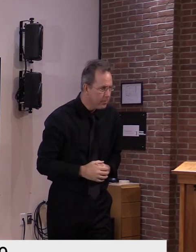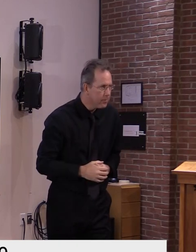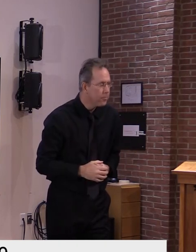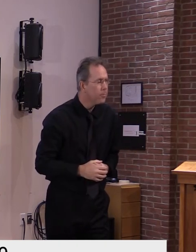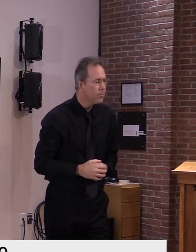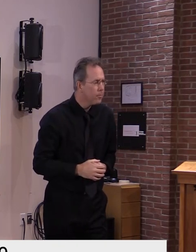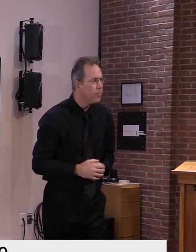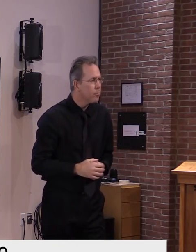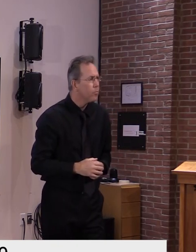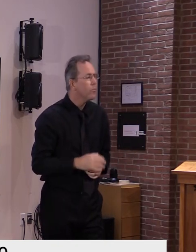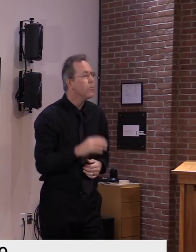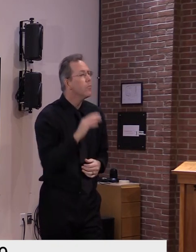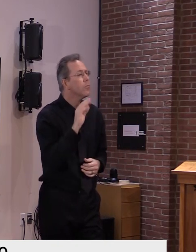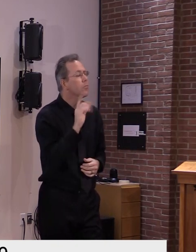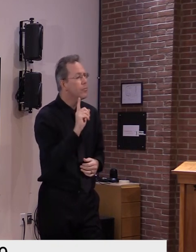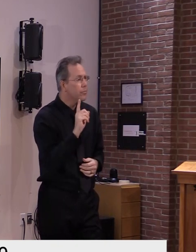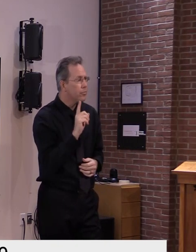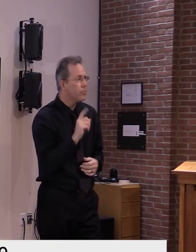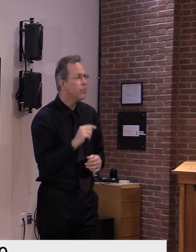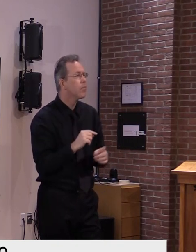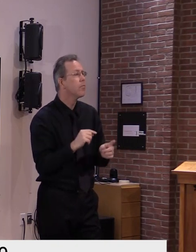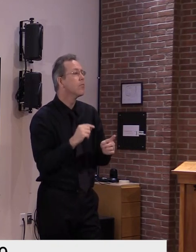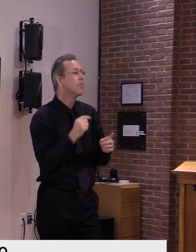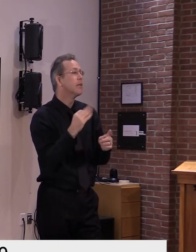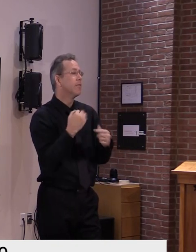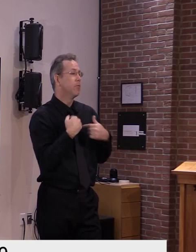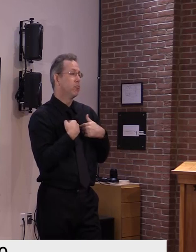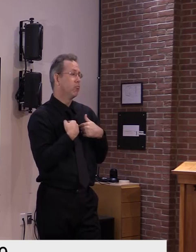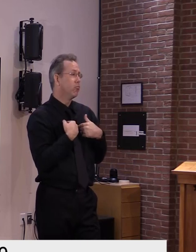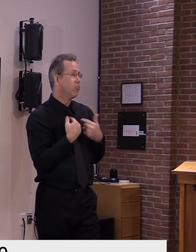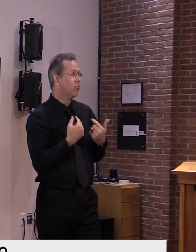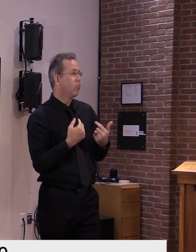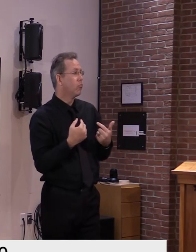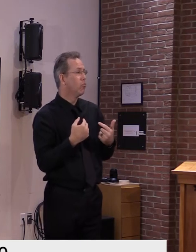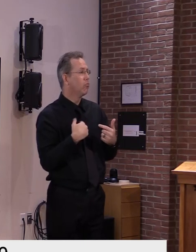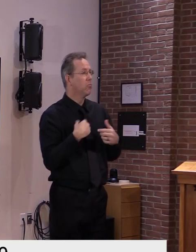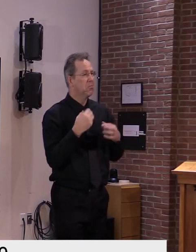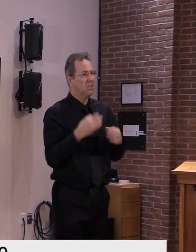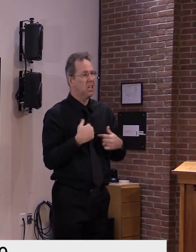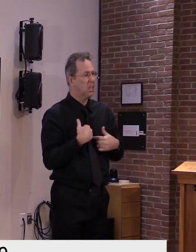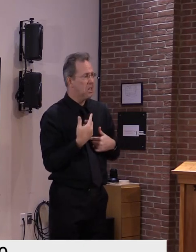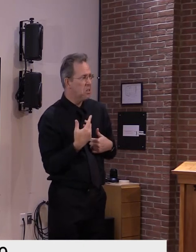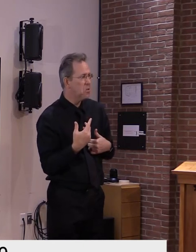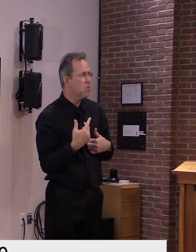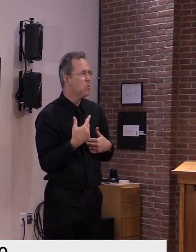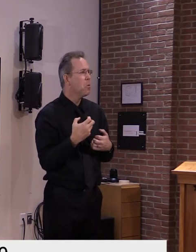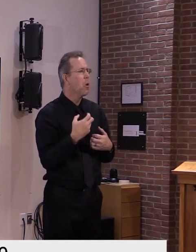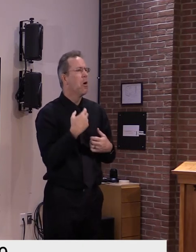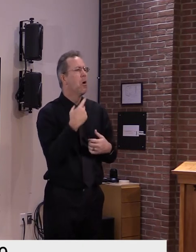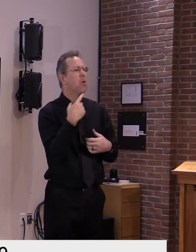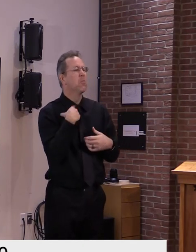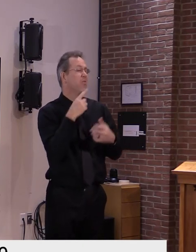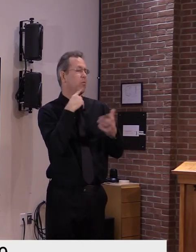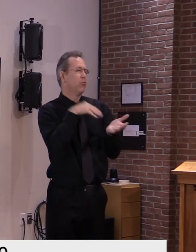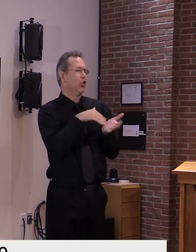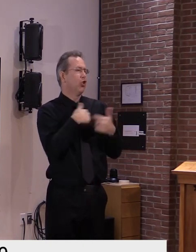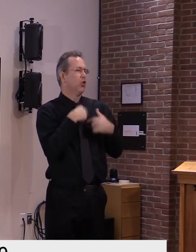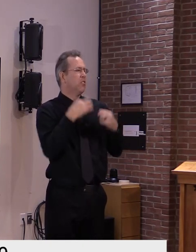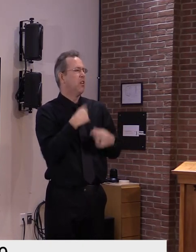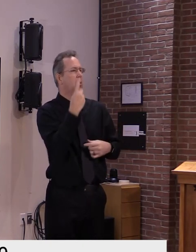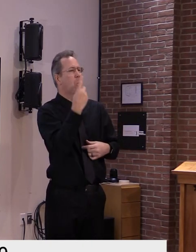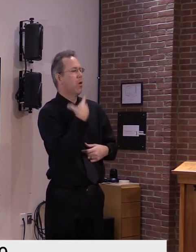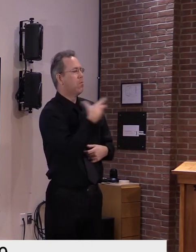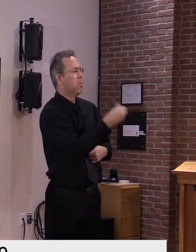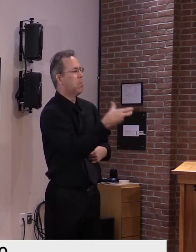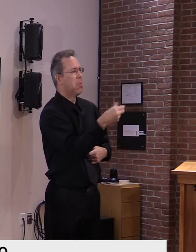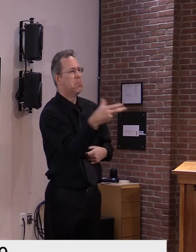discretion, even if I did have discretion, the government has taken that away from me because they're only releasing the doses